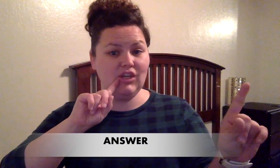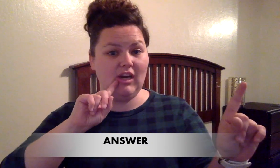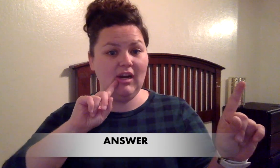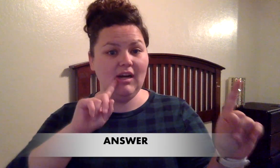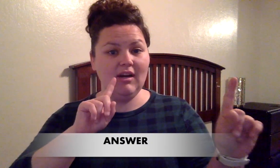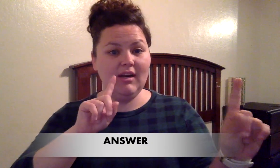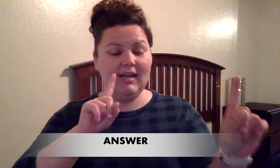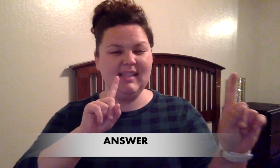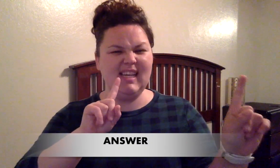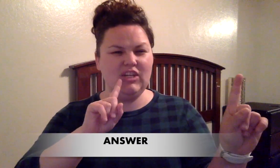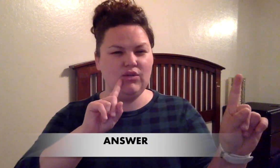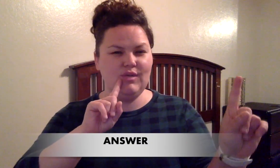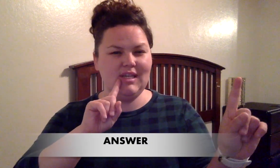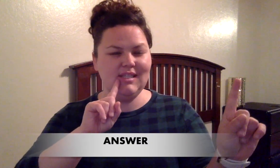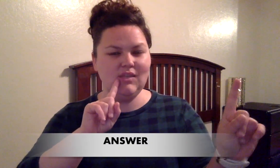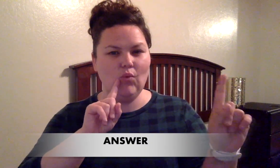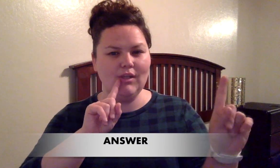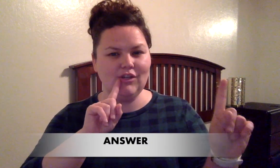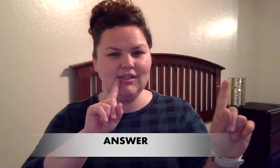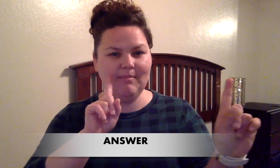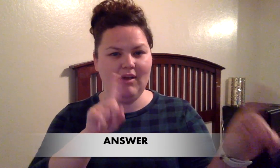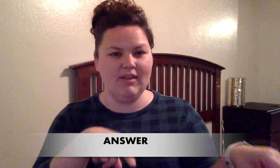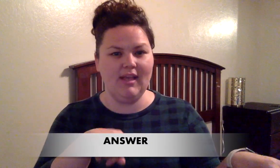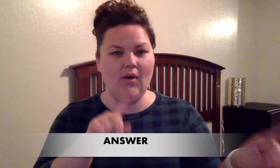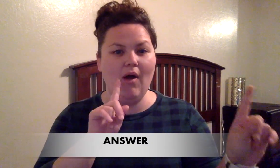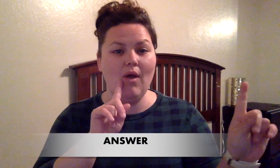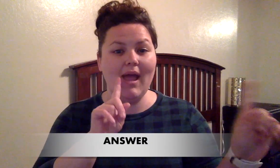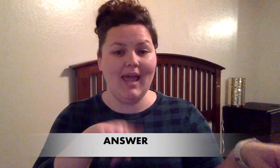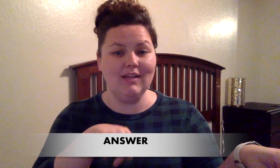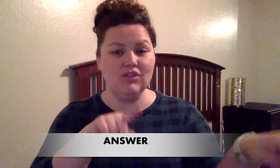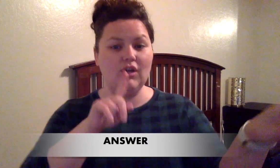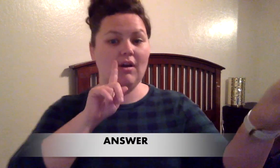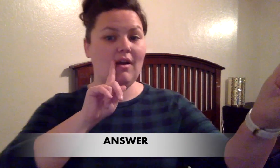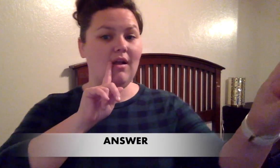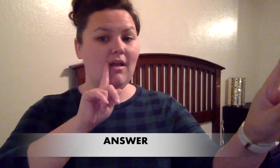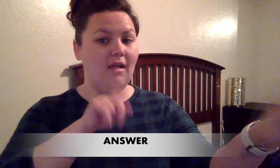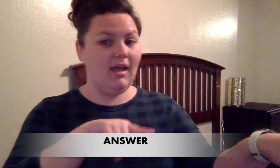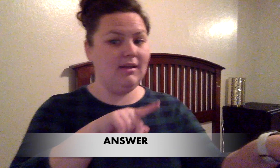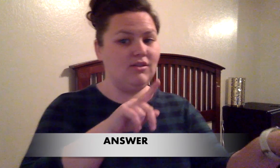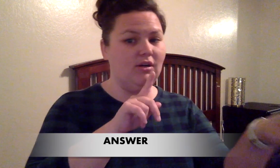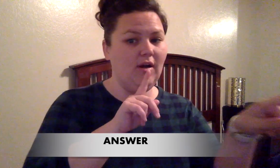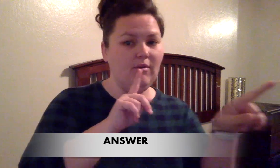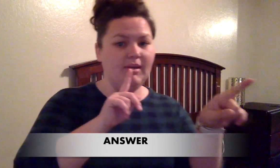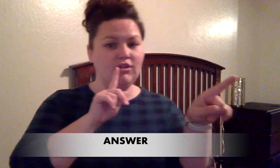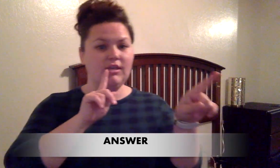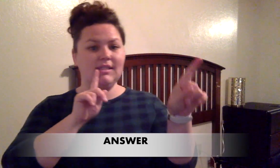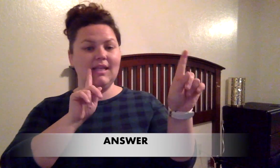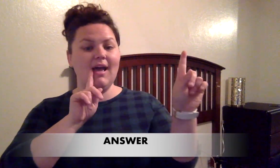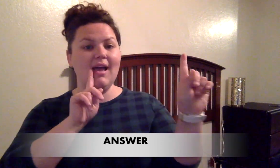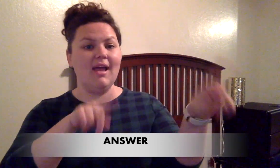Answer, it's like two D's. One starts at the mouth and they go out. Answer. Answer. I want to make sure you can see that.